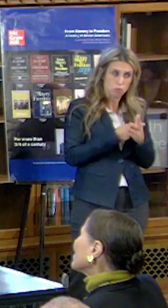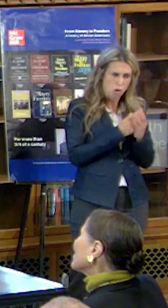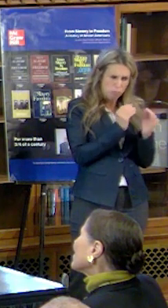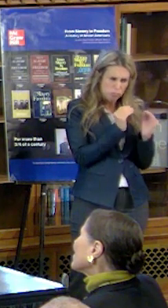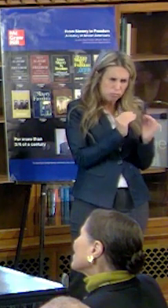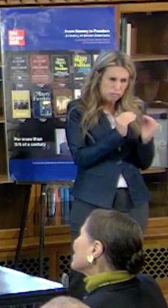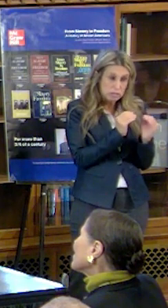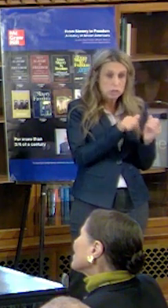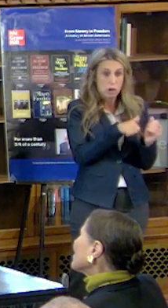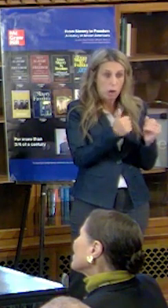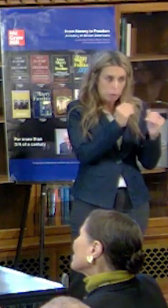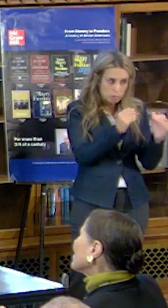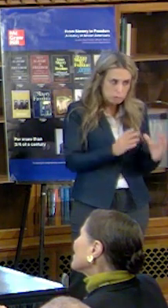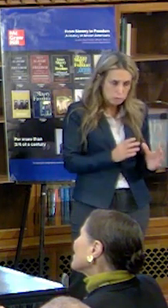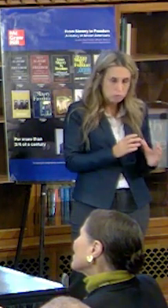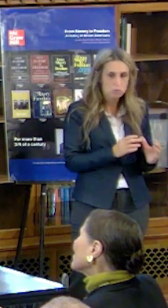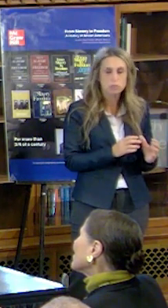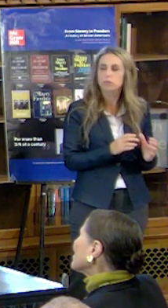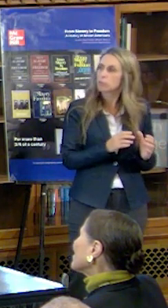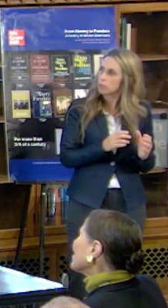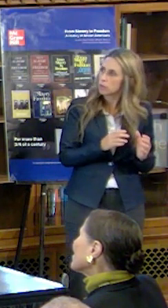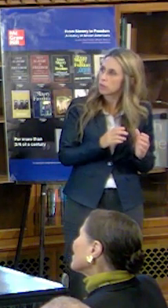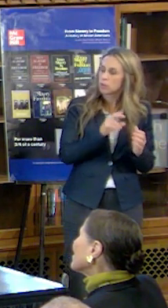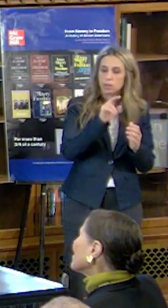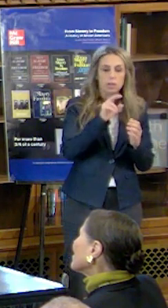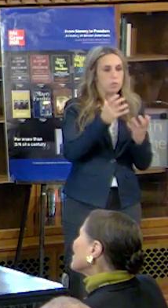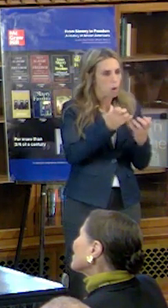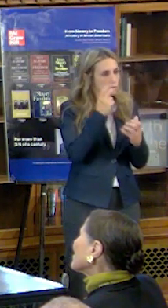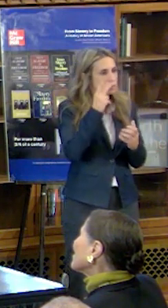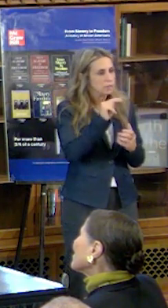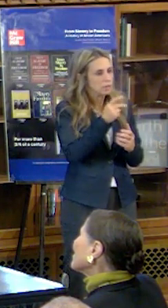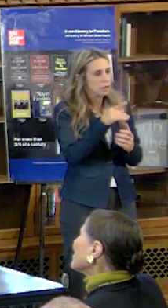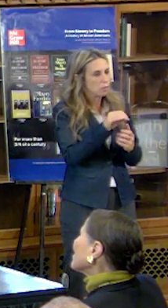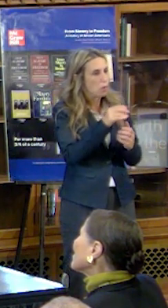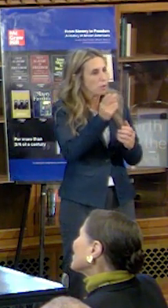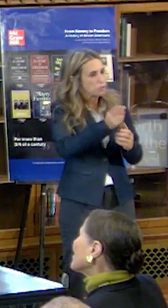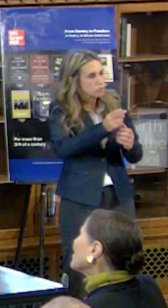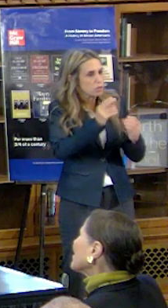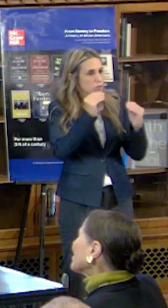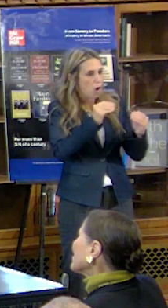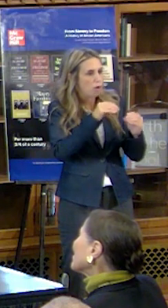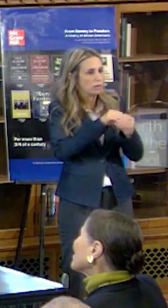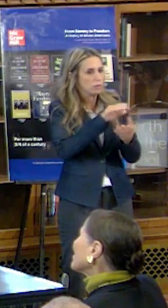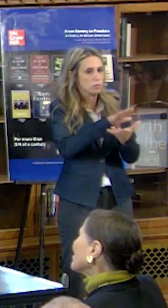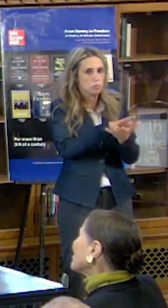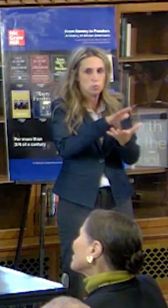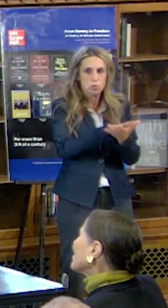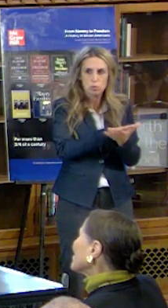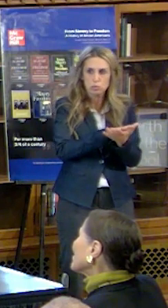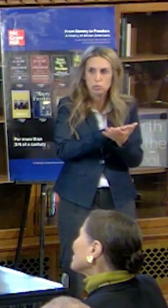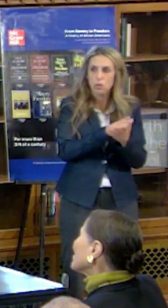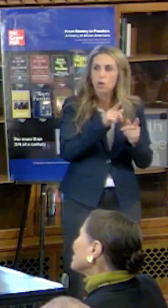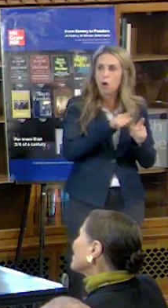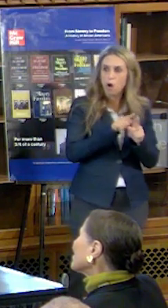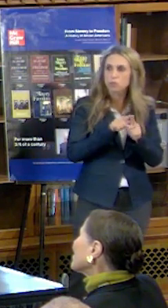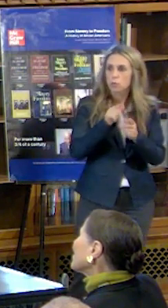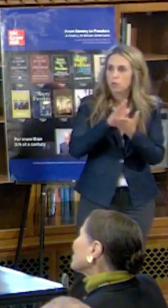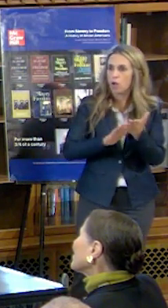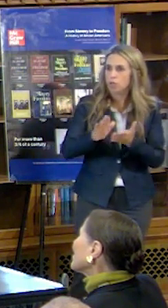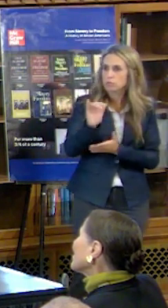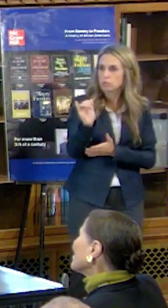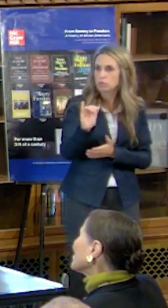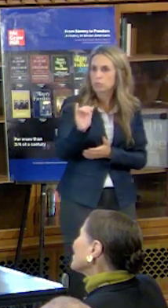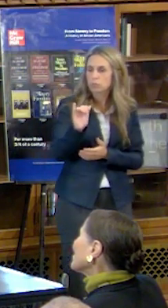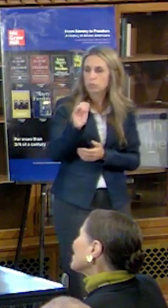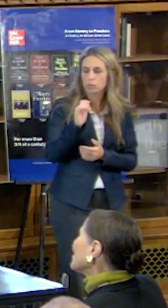for he was a deter as determined to see negro history taught in the schools as he was devoted to scholarship in the colleges Woodson